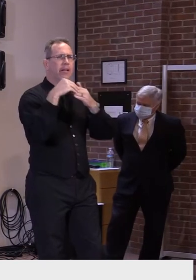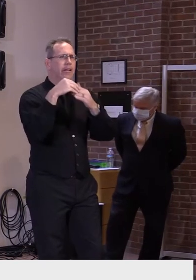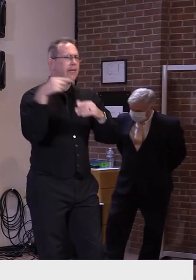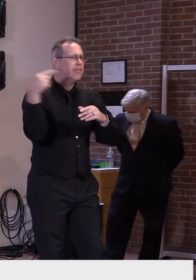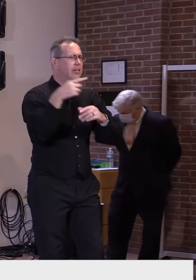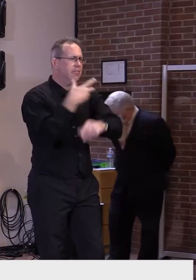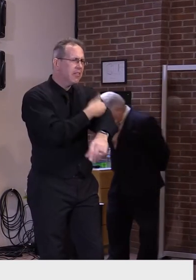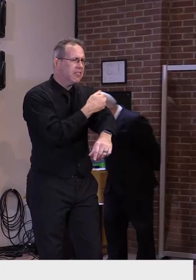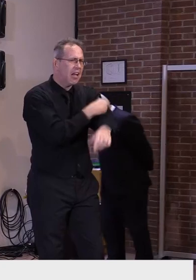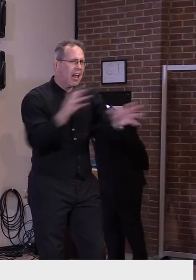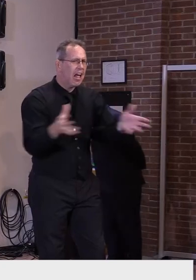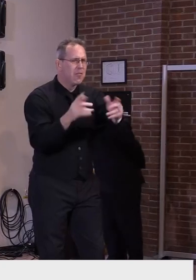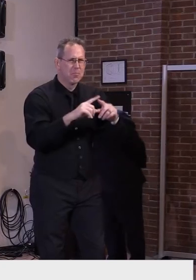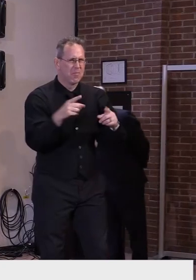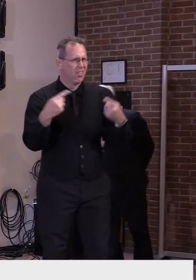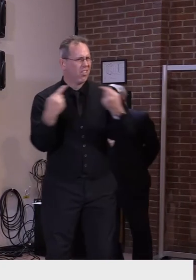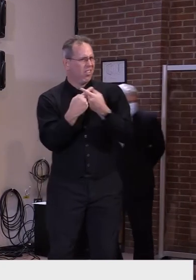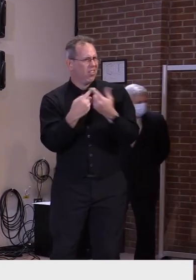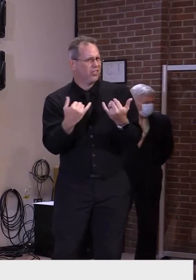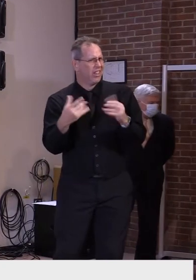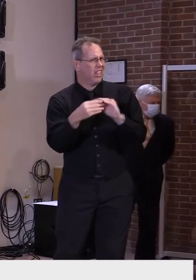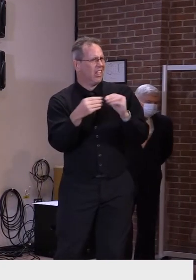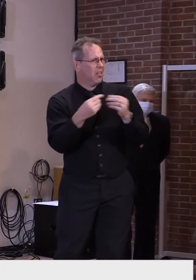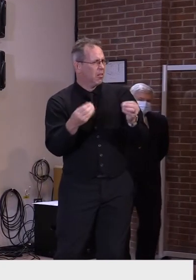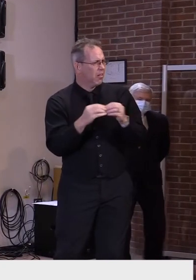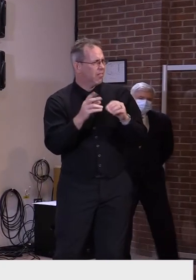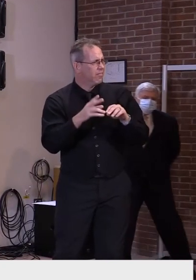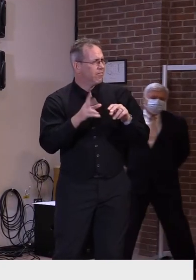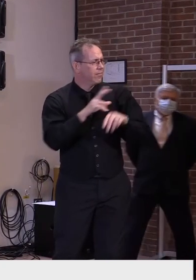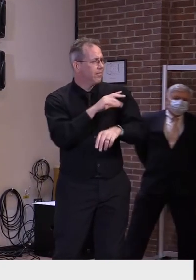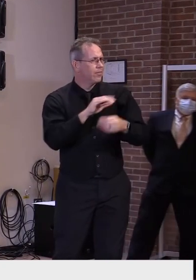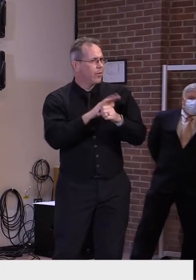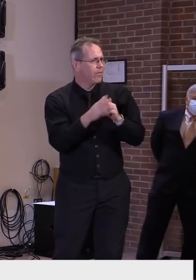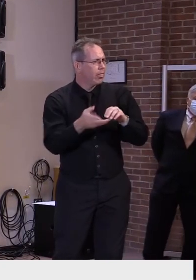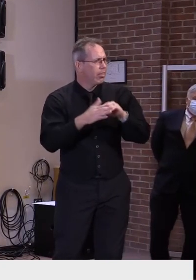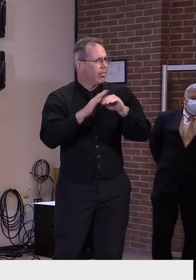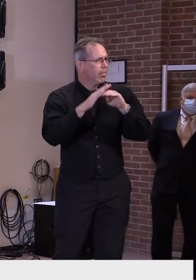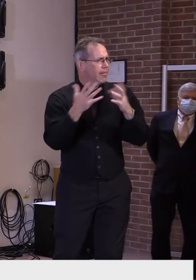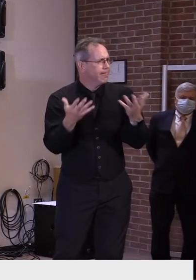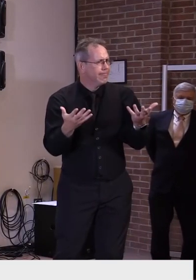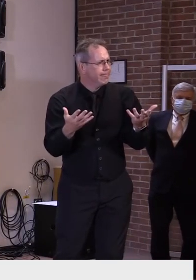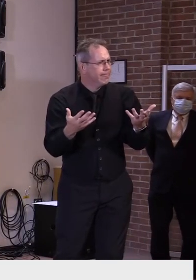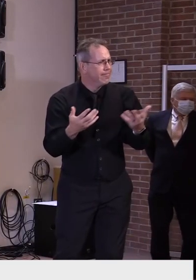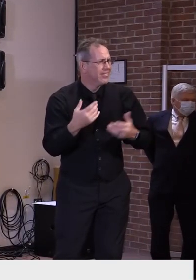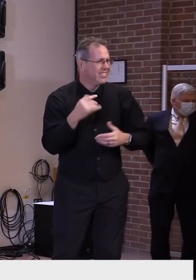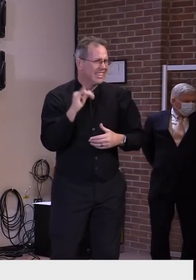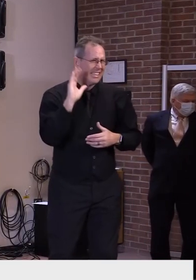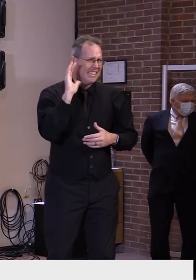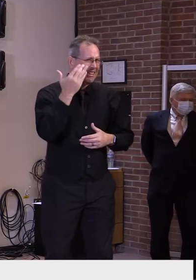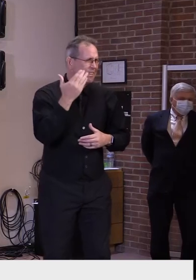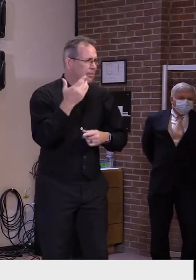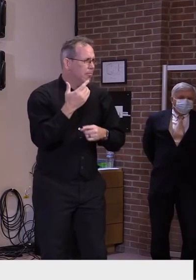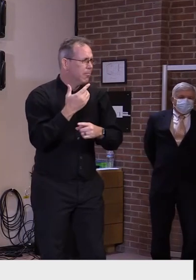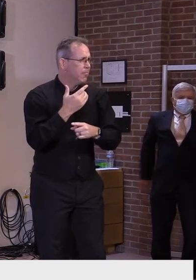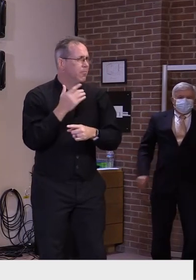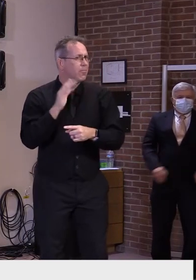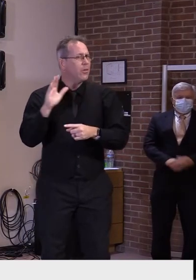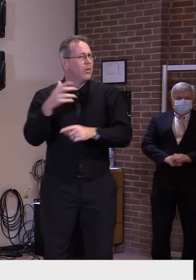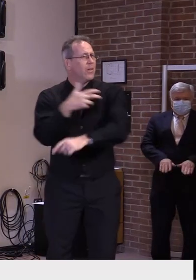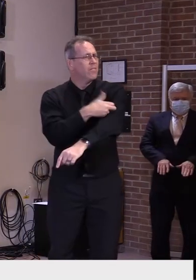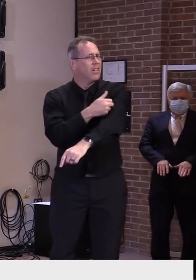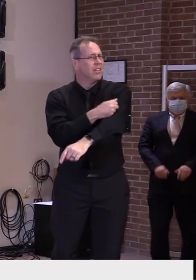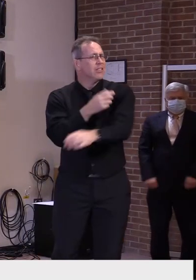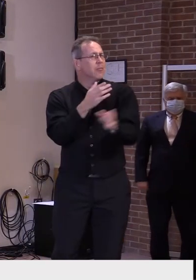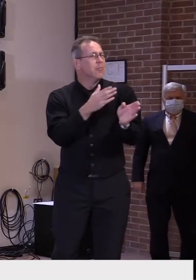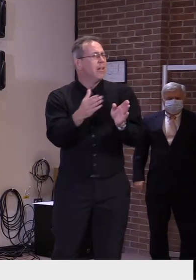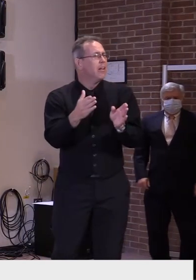more to how does this not show that the vaccine strategy might not be working as planned? Well, again, I think